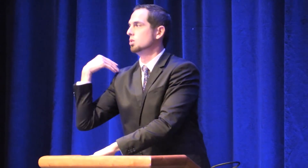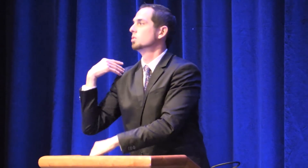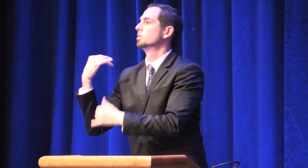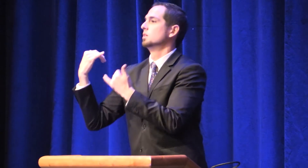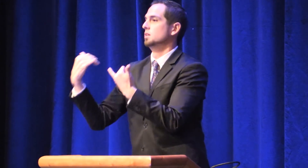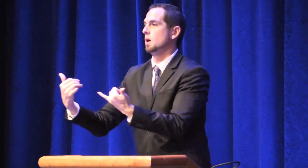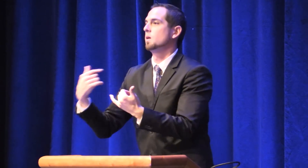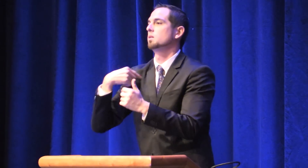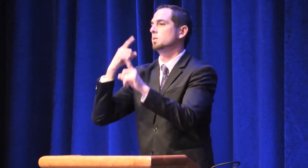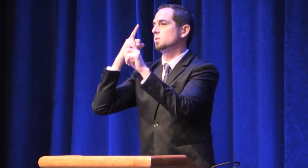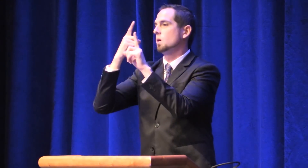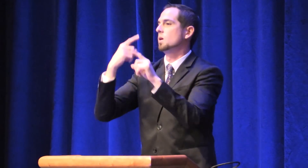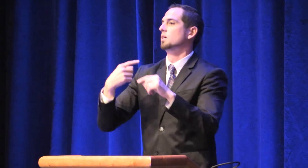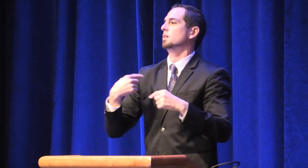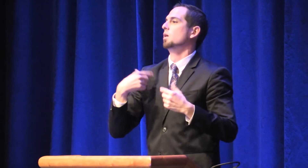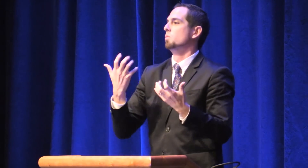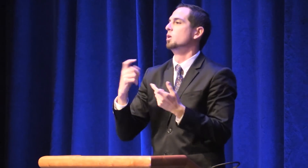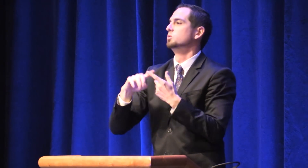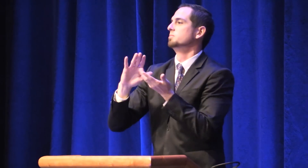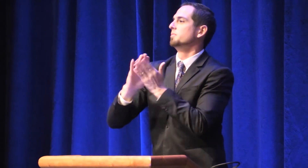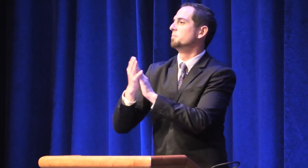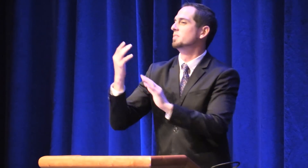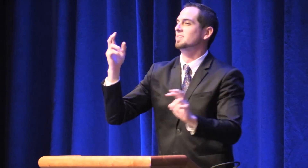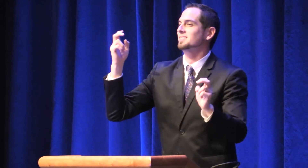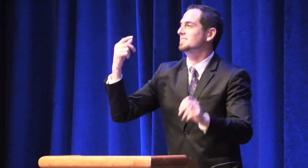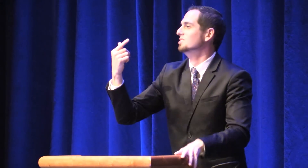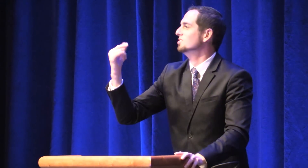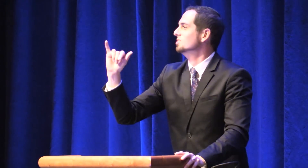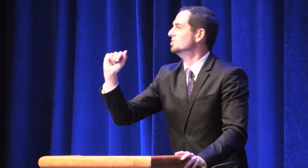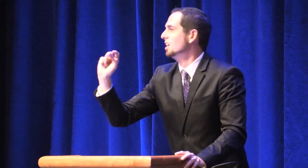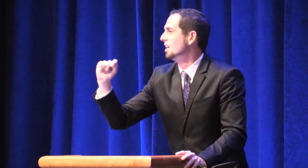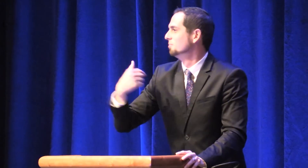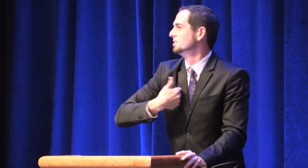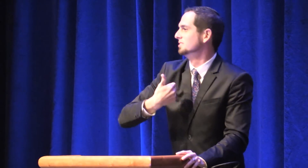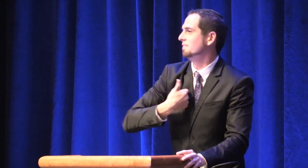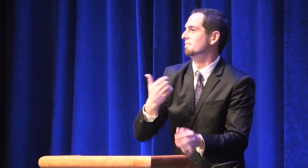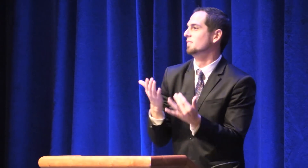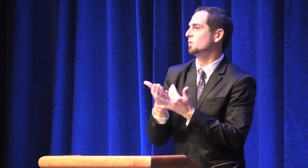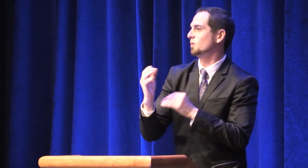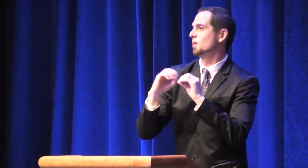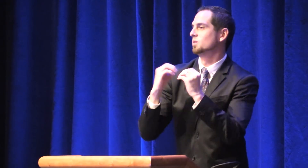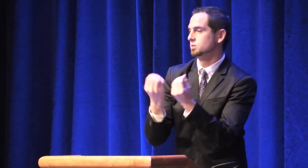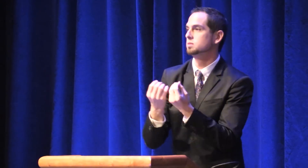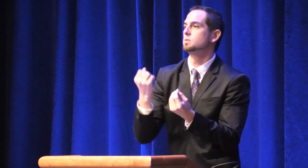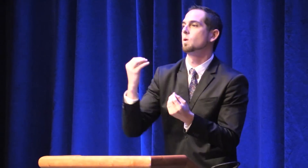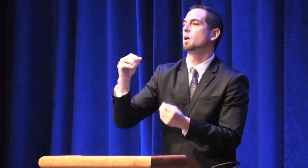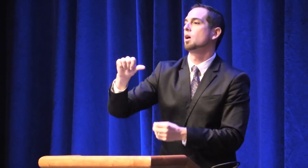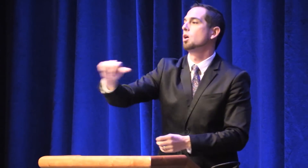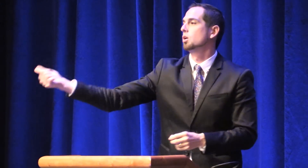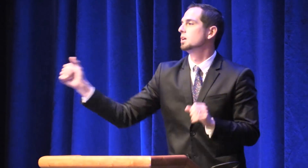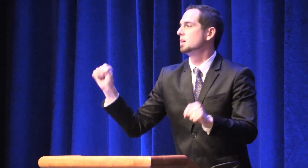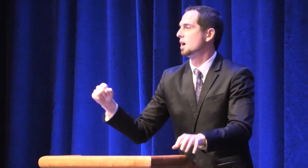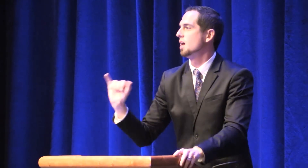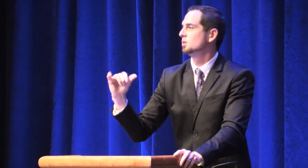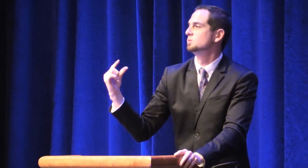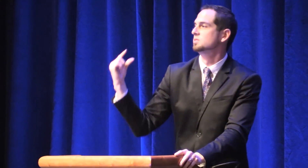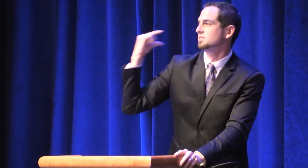forward in society. And so I do want to commend TDI for the work that they've done for allowing me to become a